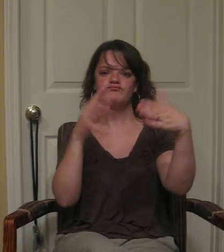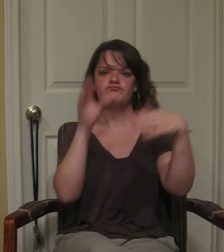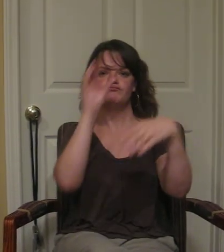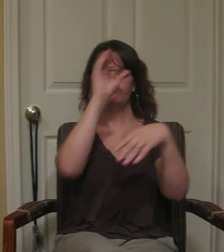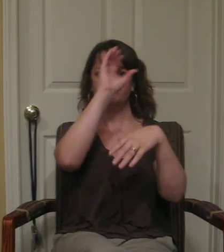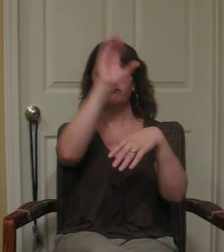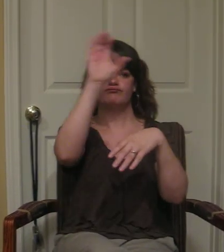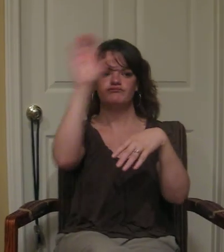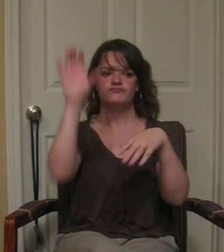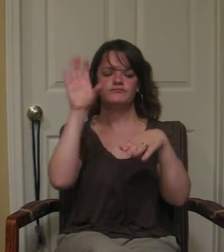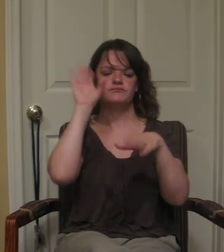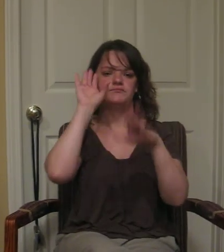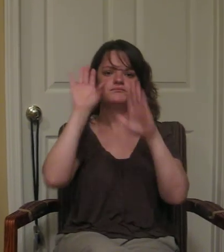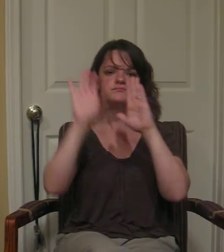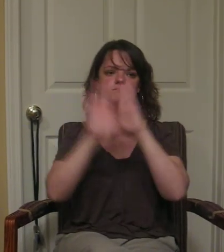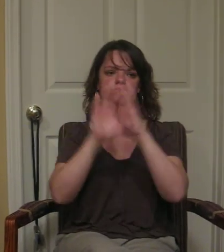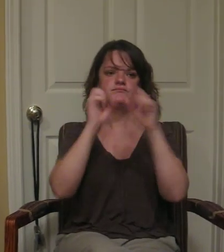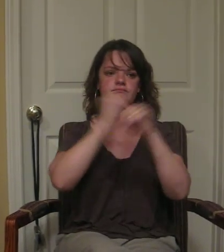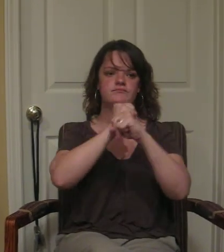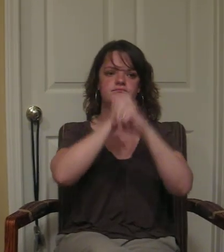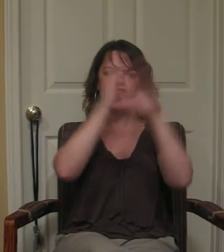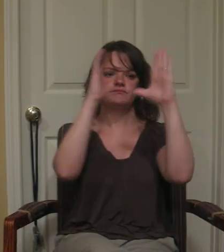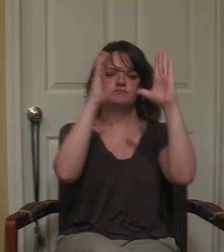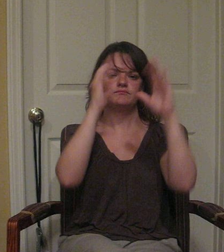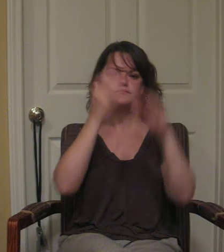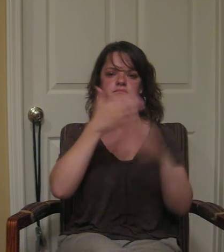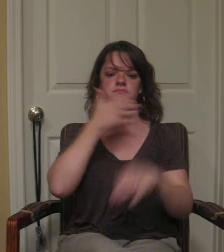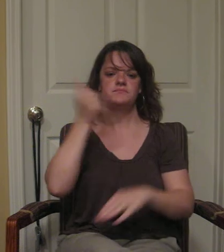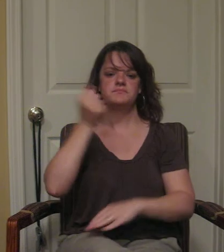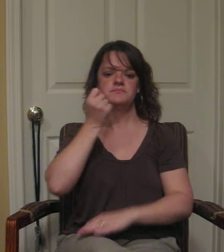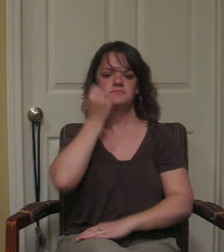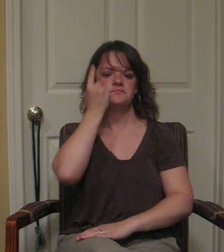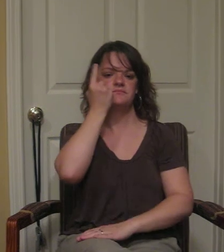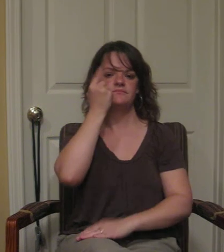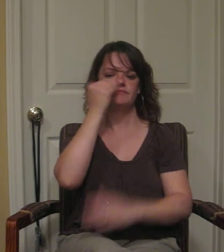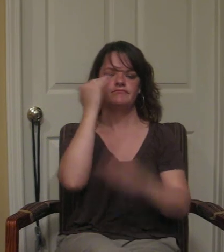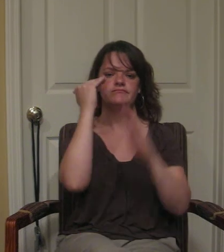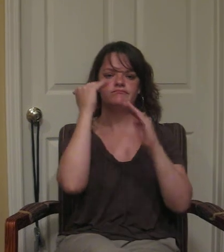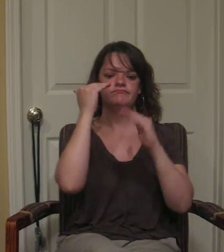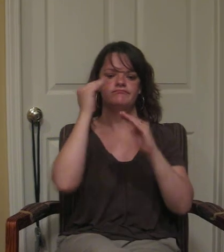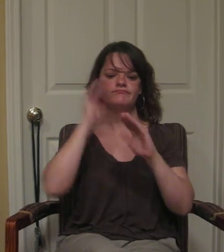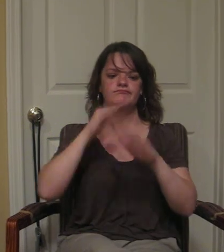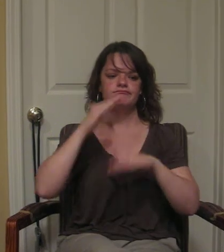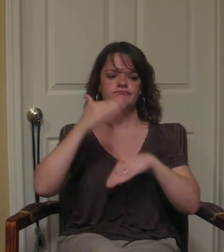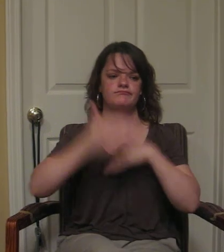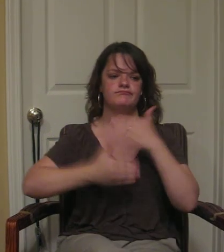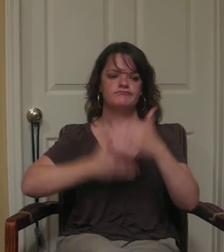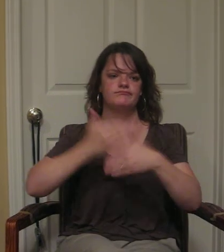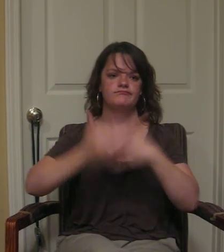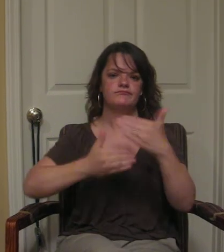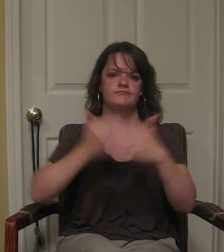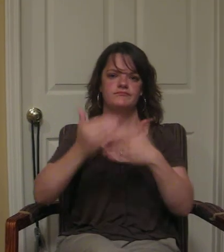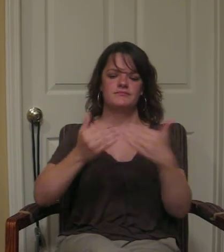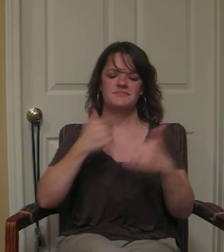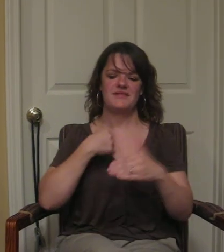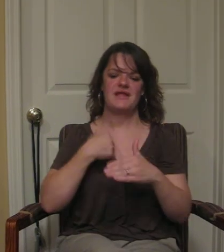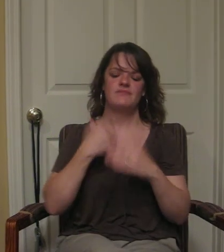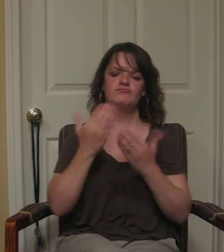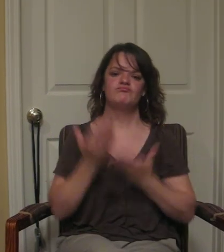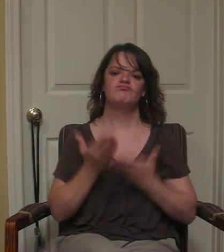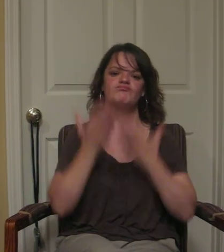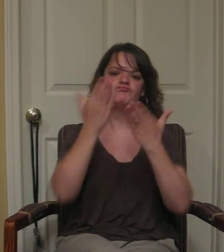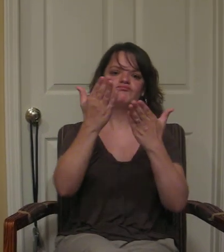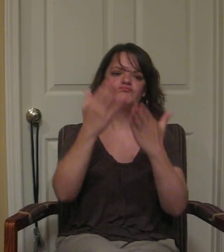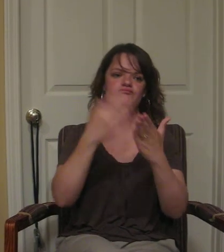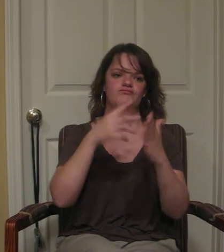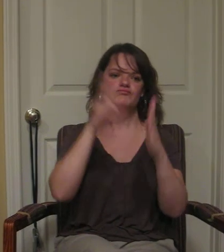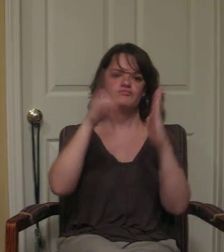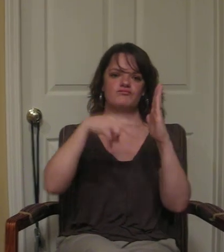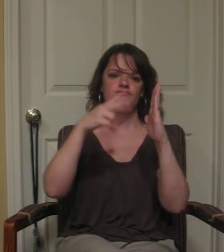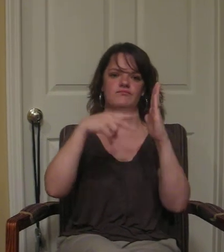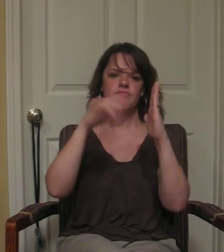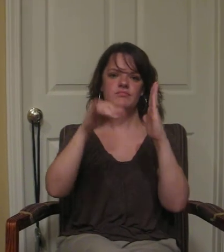better understanding of these steps, and I would highly recommend you go over this chart because these steps are very important for